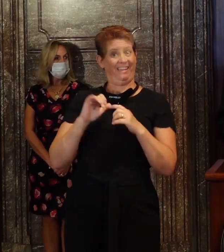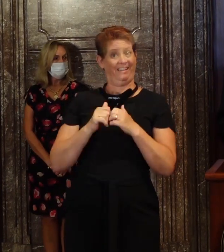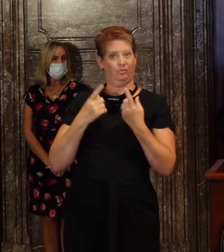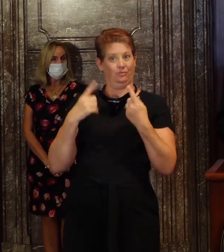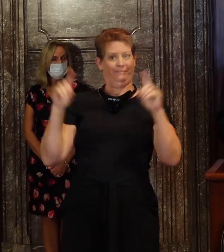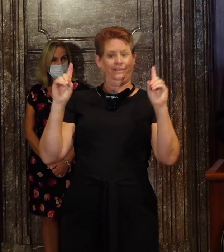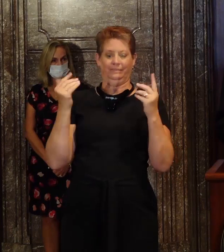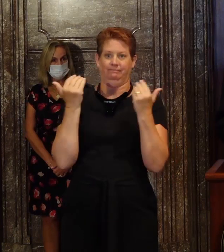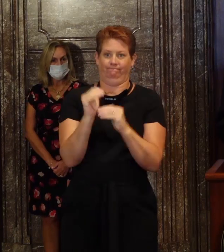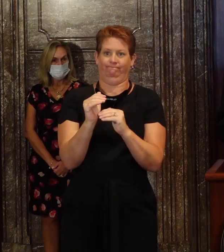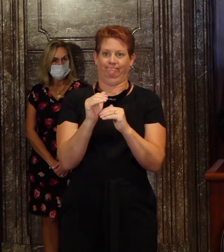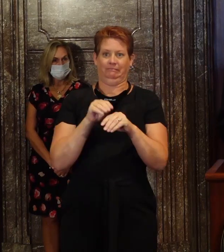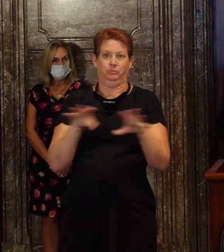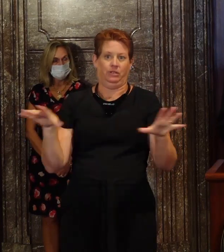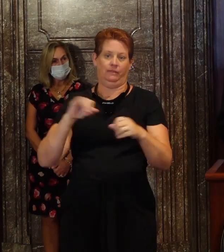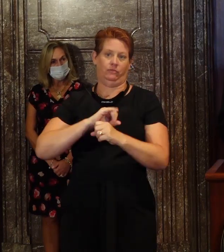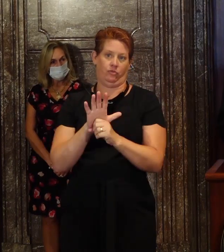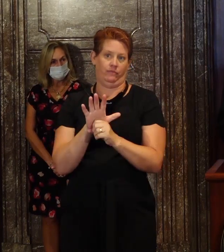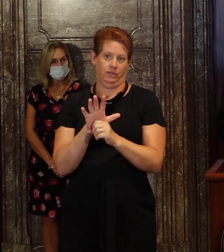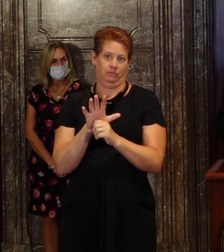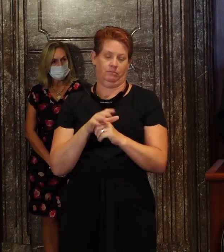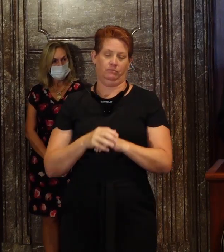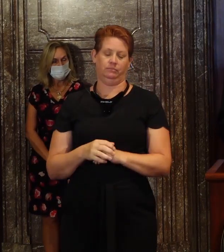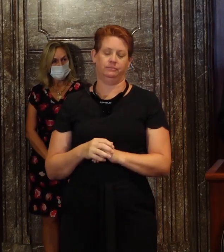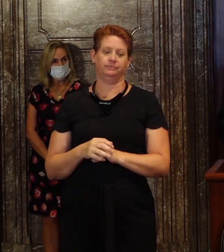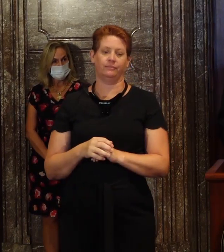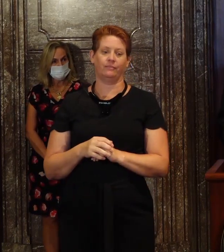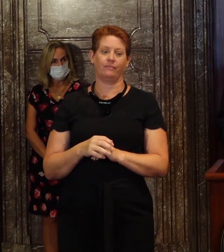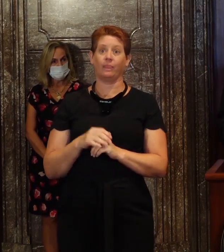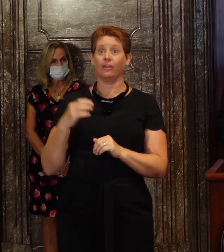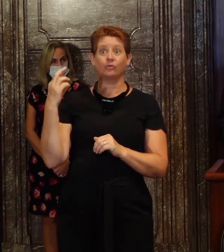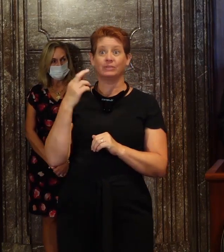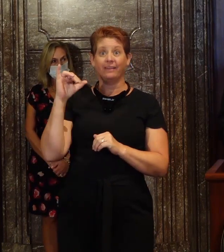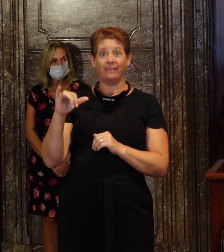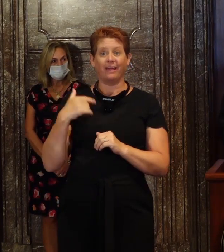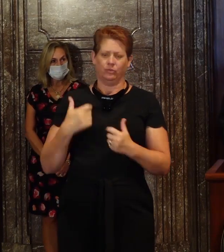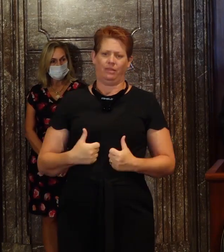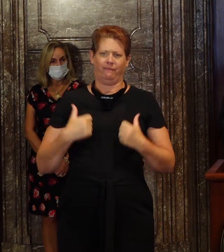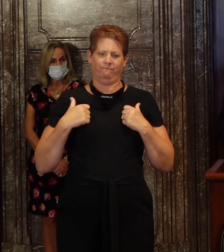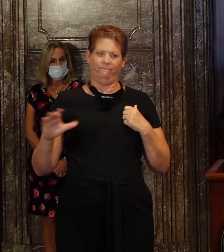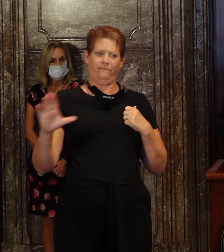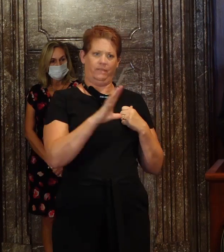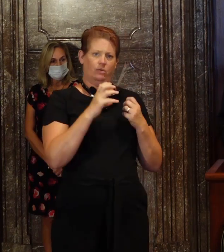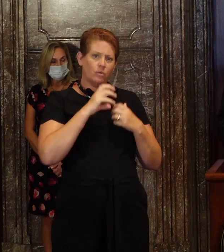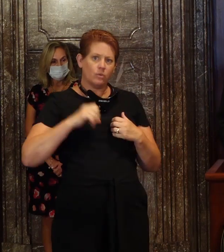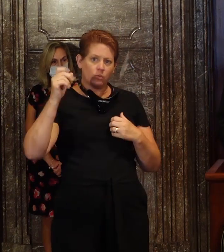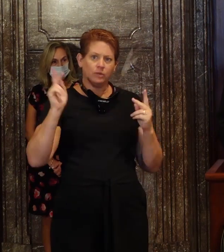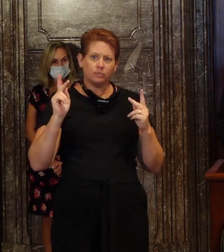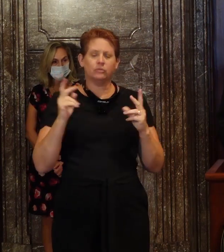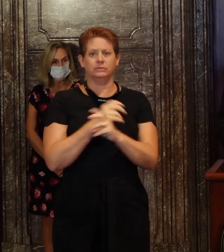to contain the spread of COVID-19 and to save the lives of our state's elderly and